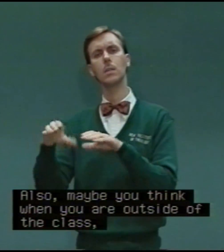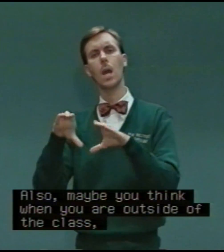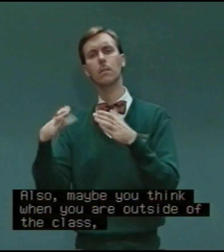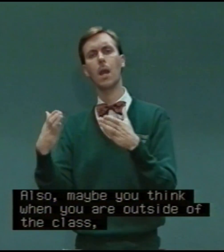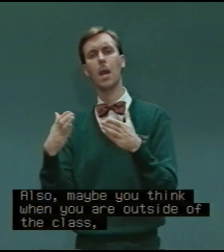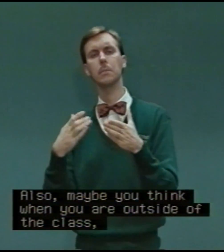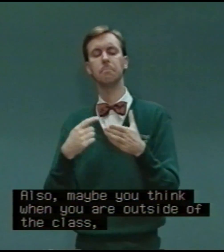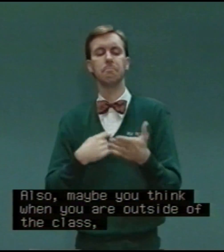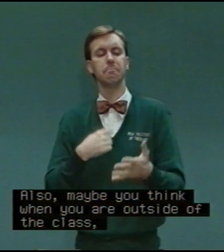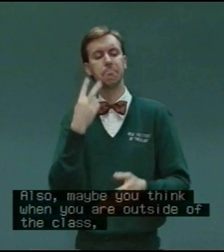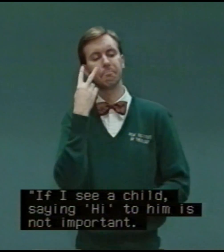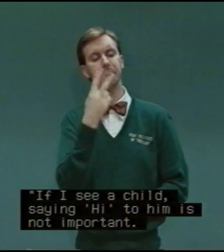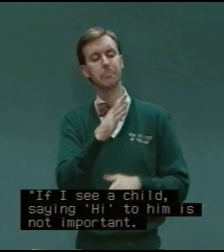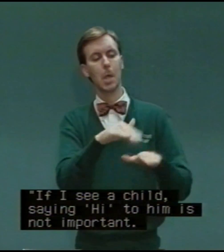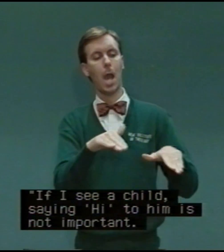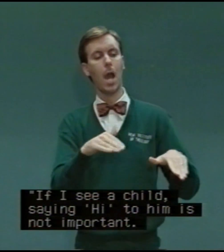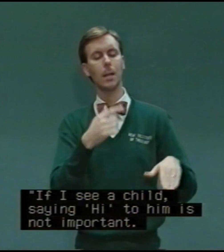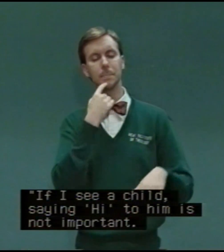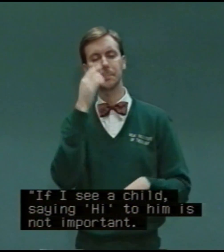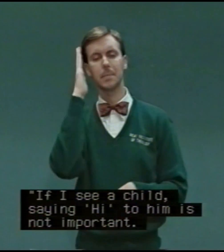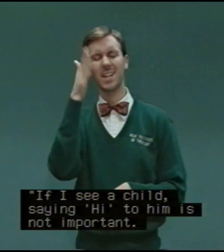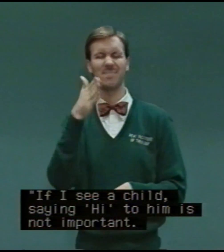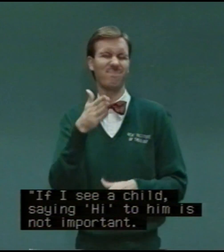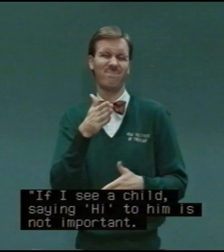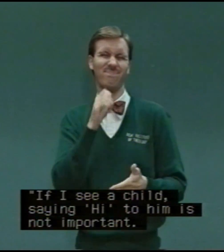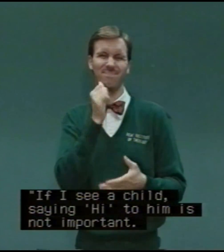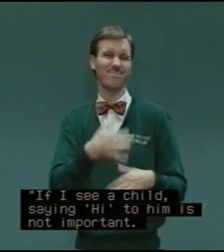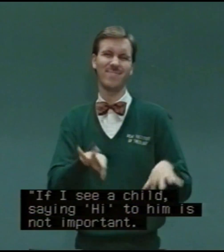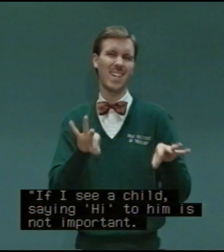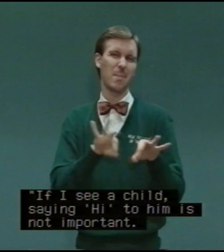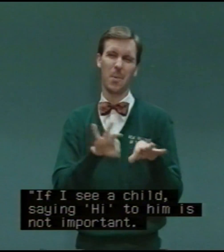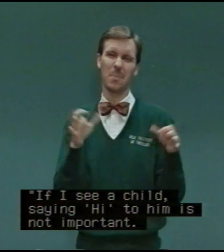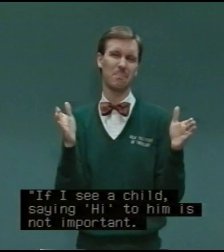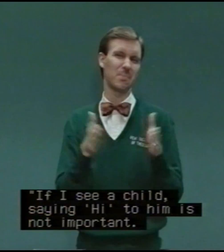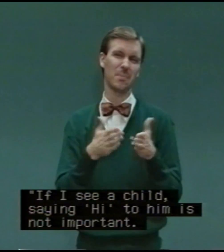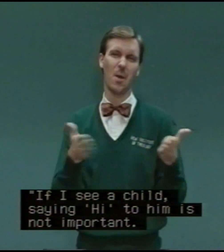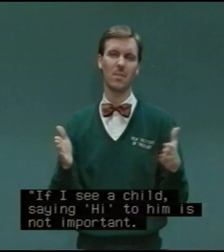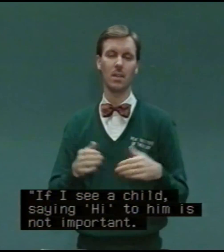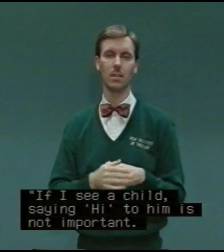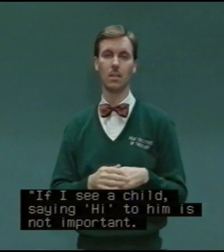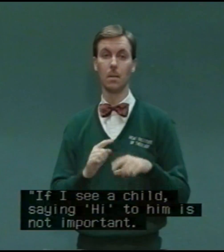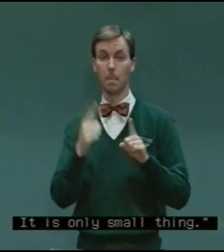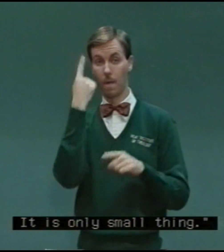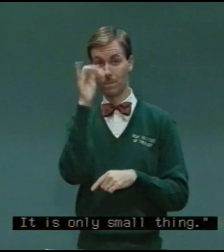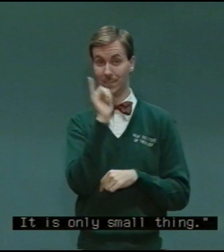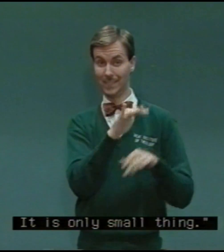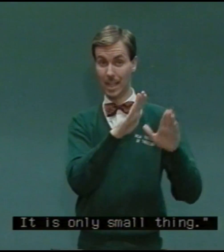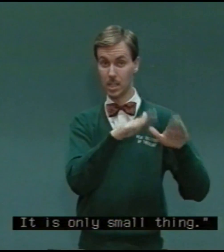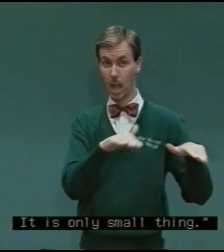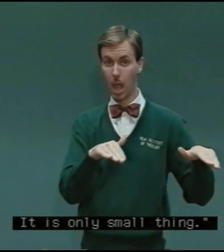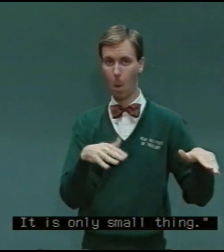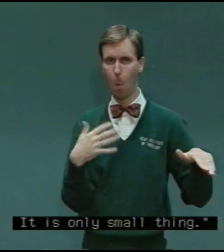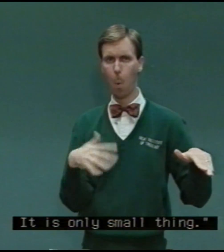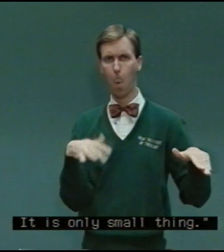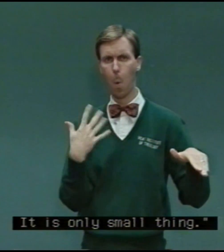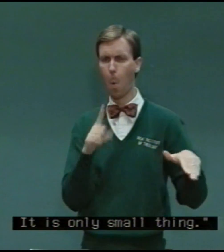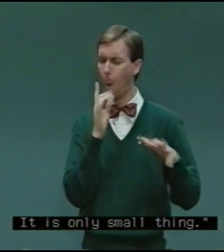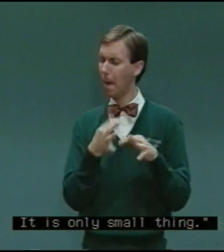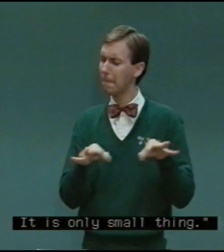you think when you are outside of the class if I see a child saying hi to him is not important it is only a small